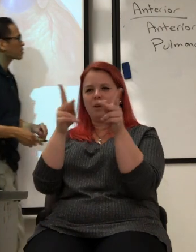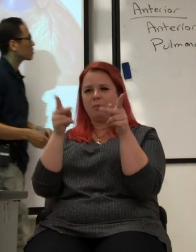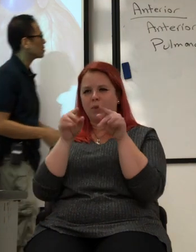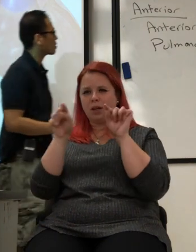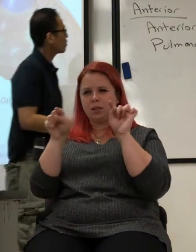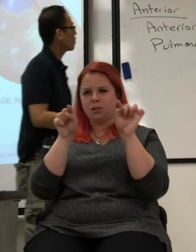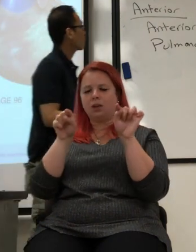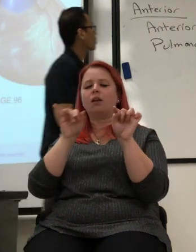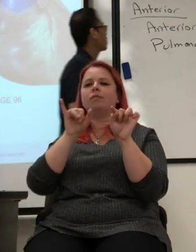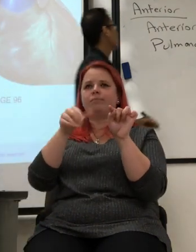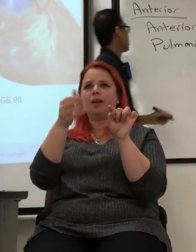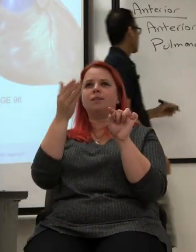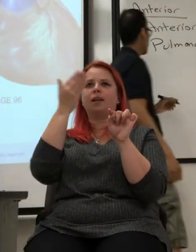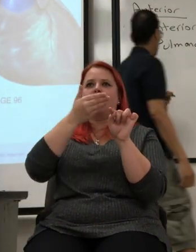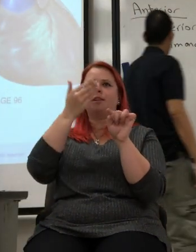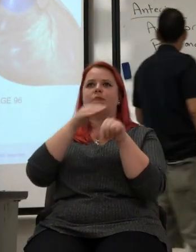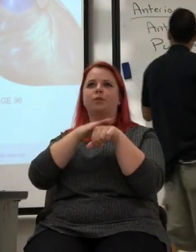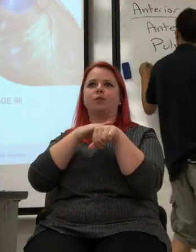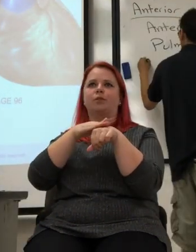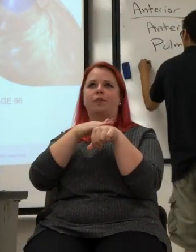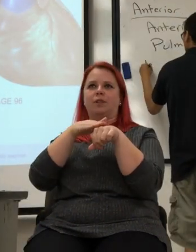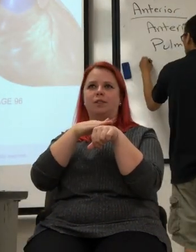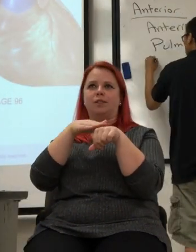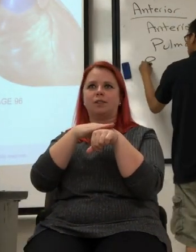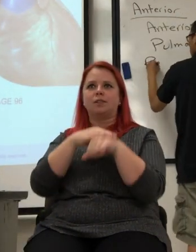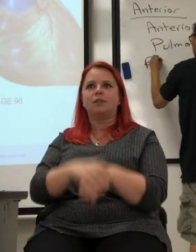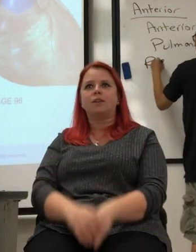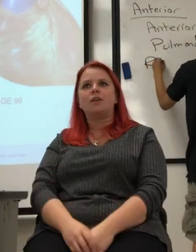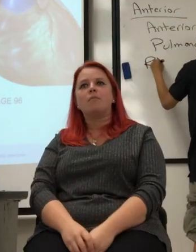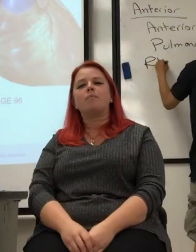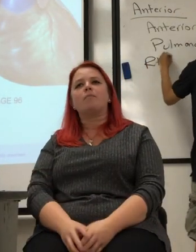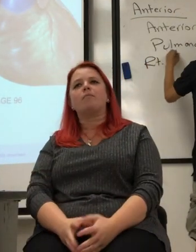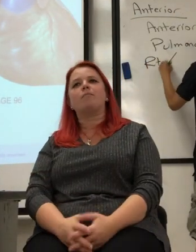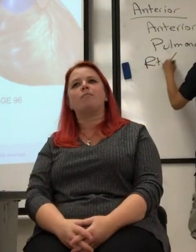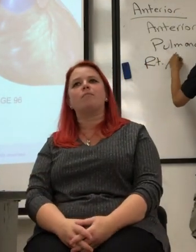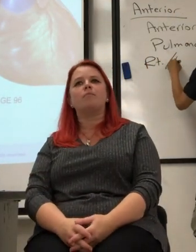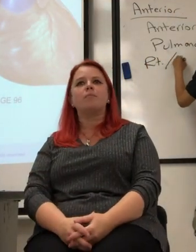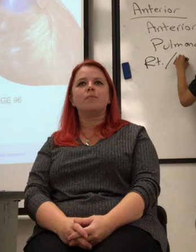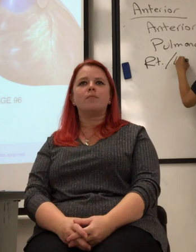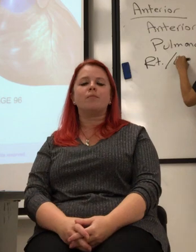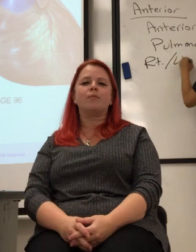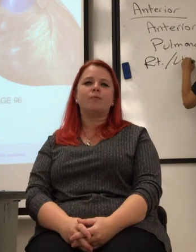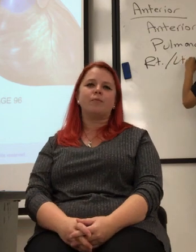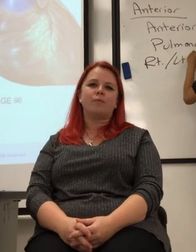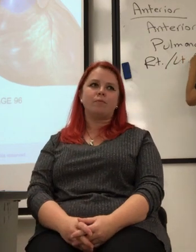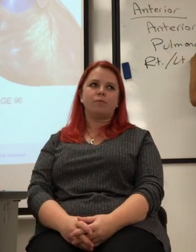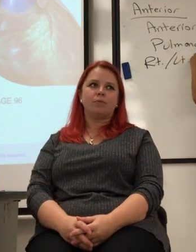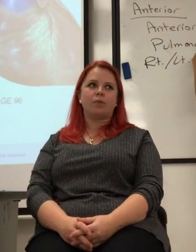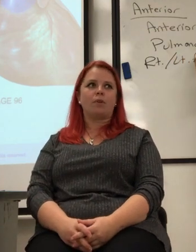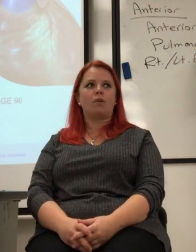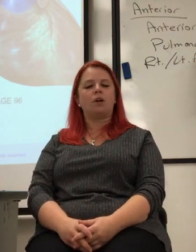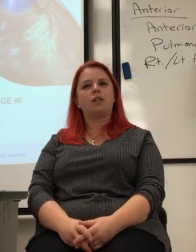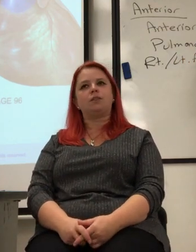surface. Look for the auricles. Right, left,